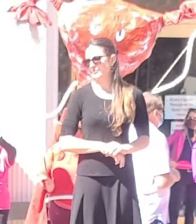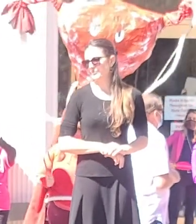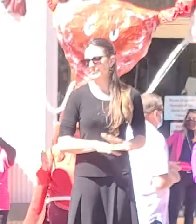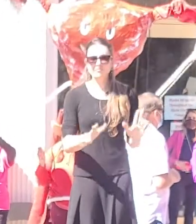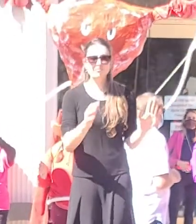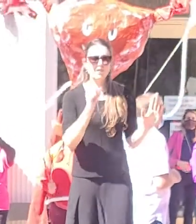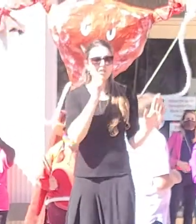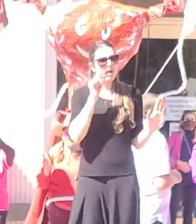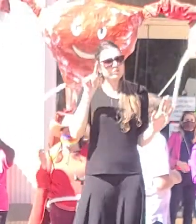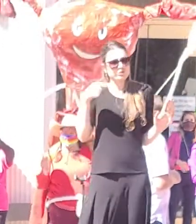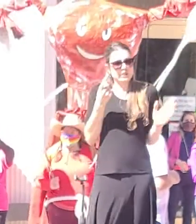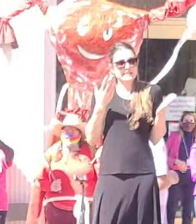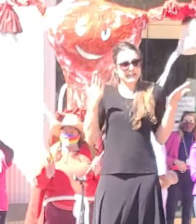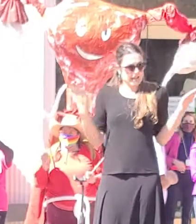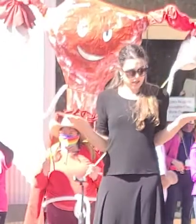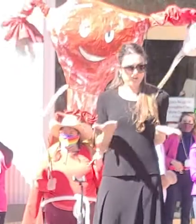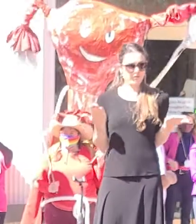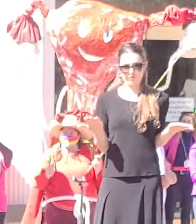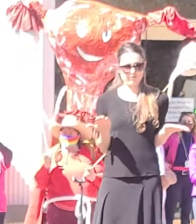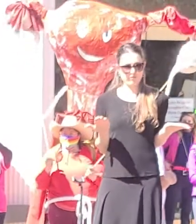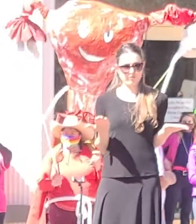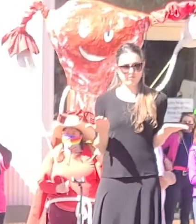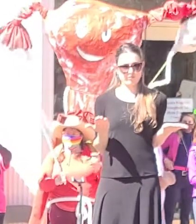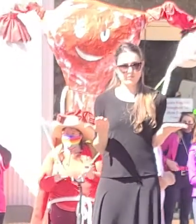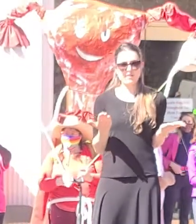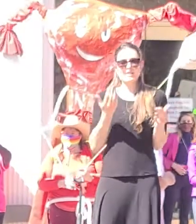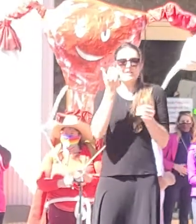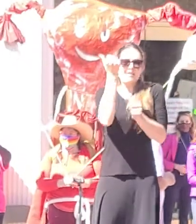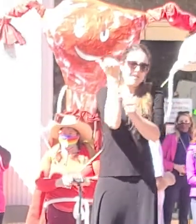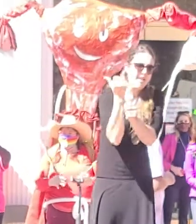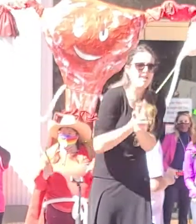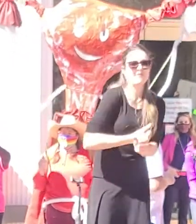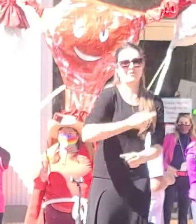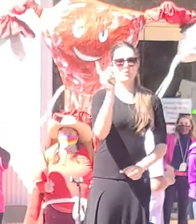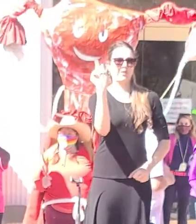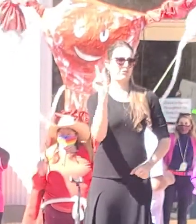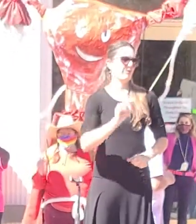Not just here, but everywhere.